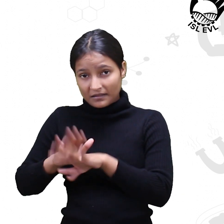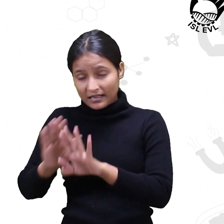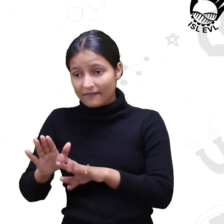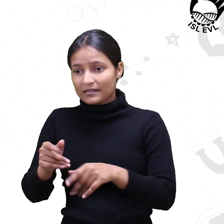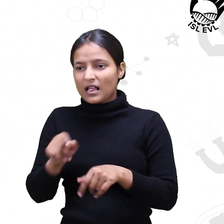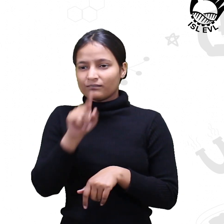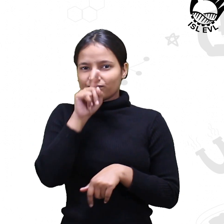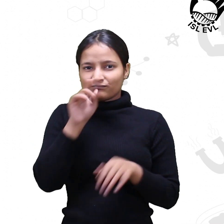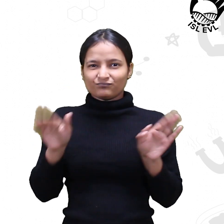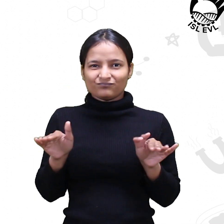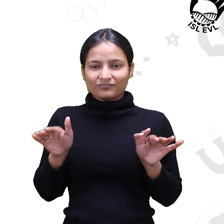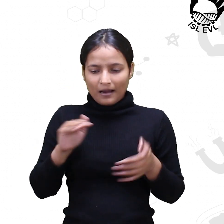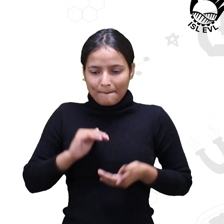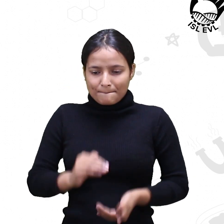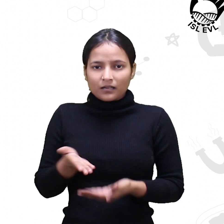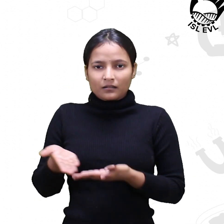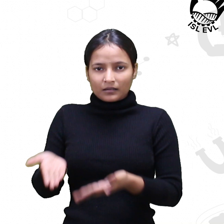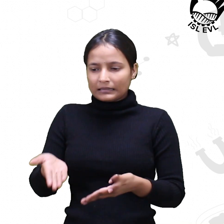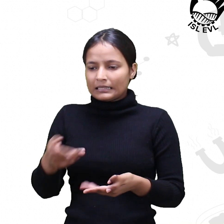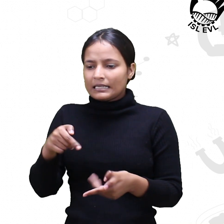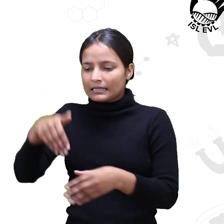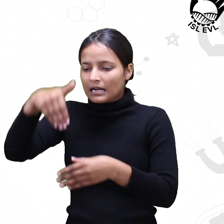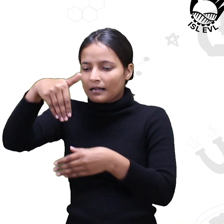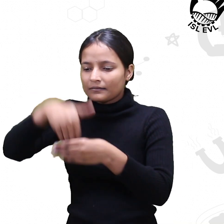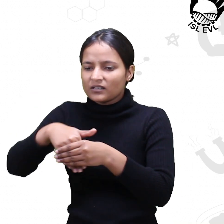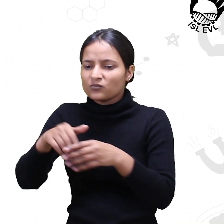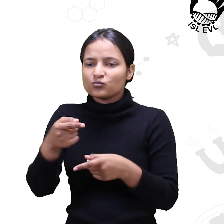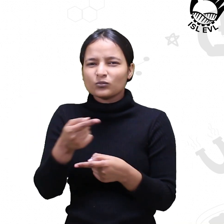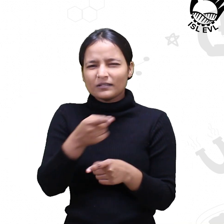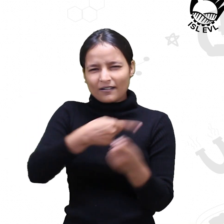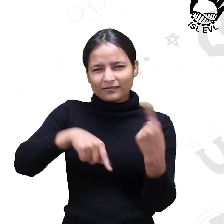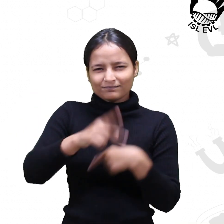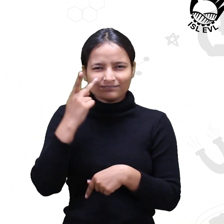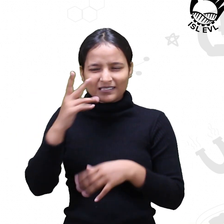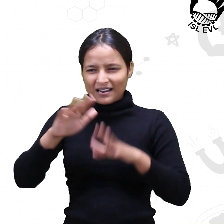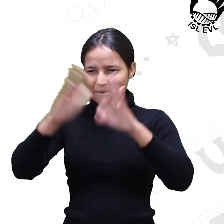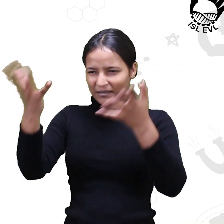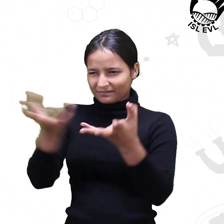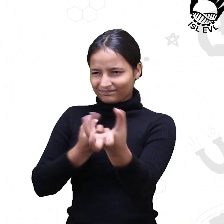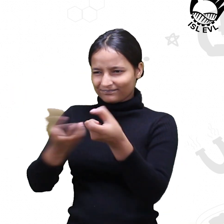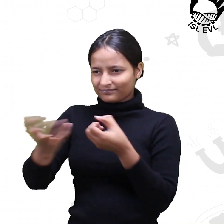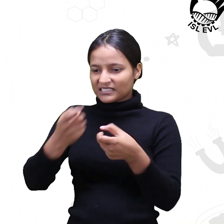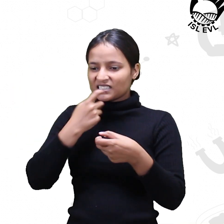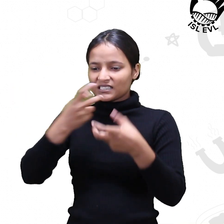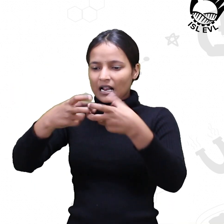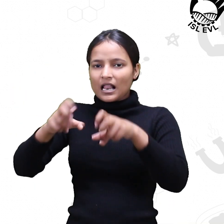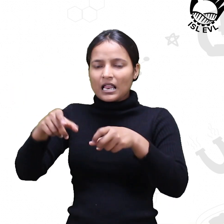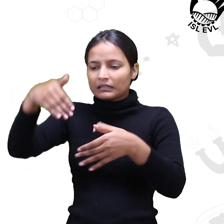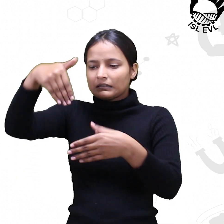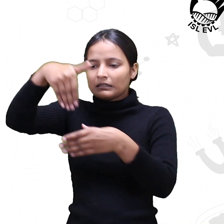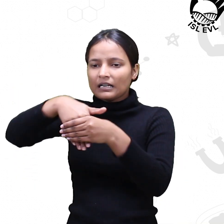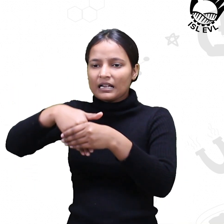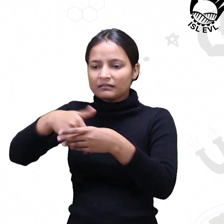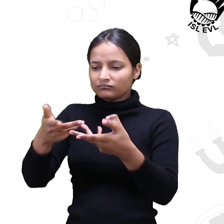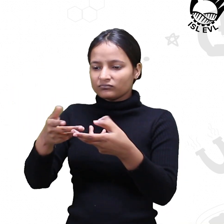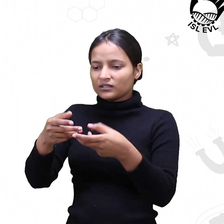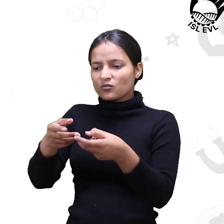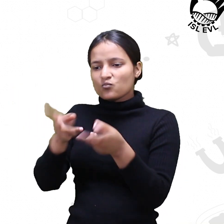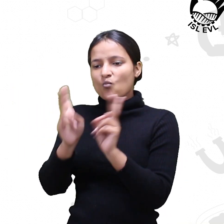not the kind of eggs that you get in the supermarket. Supermarket eggs are not fertilized. Okay, but